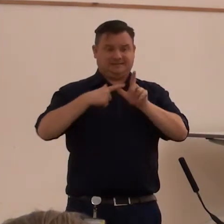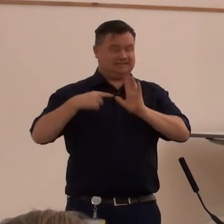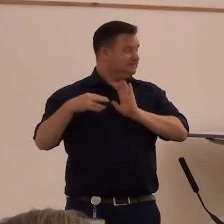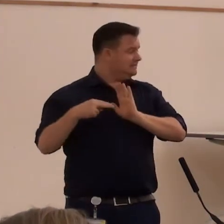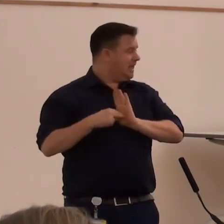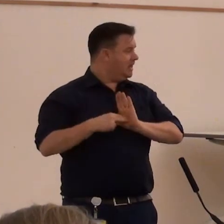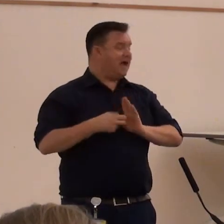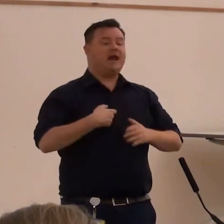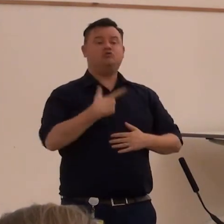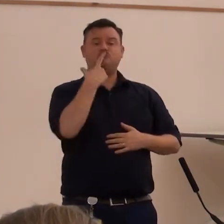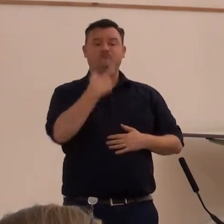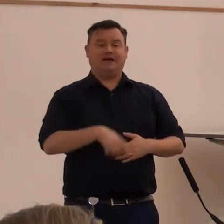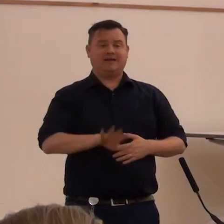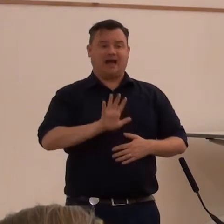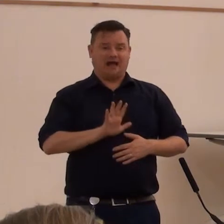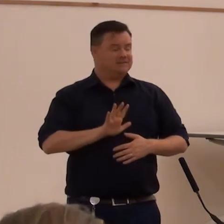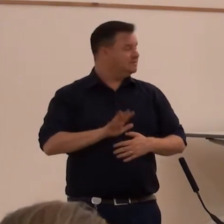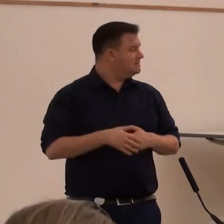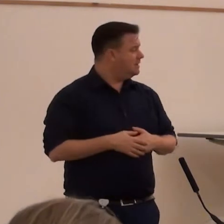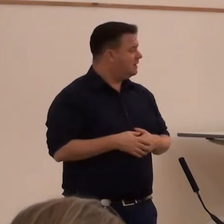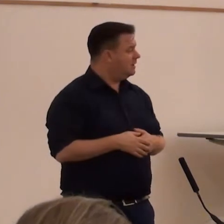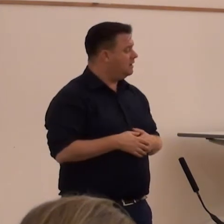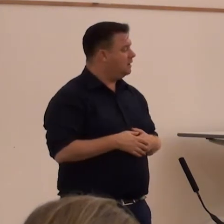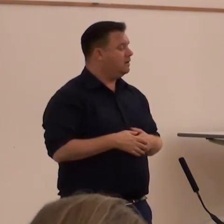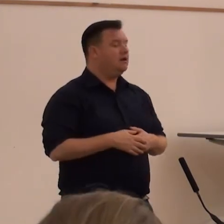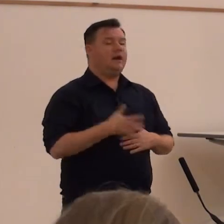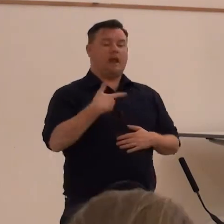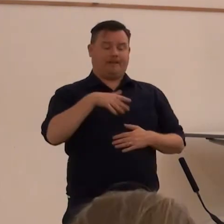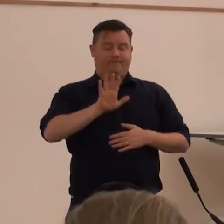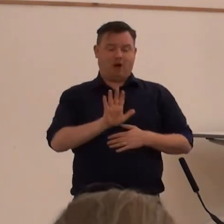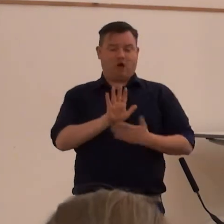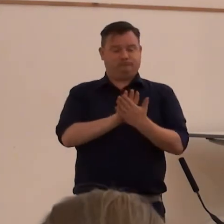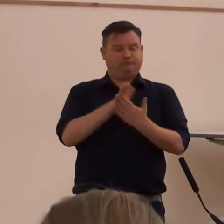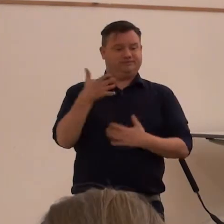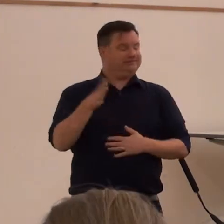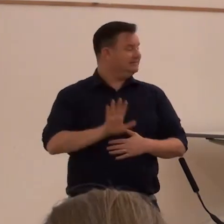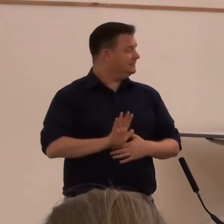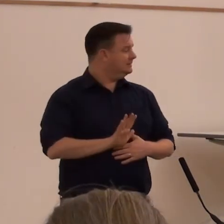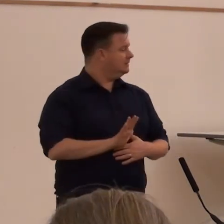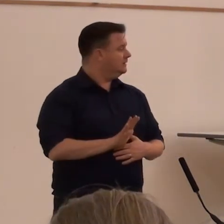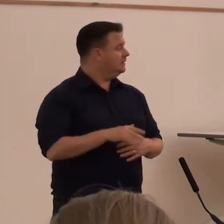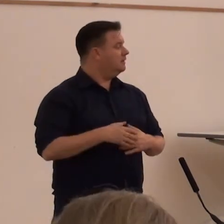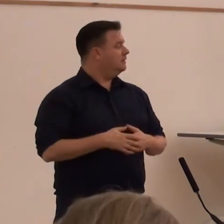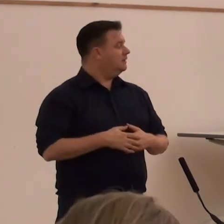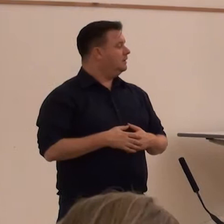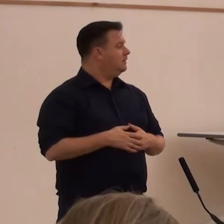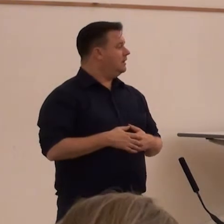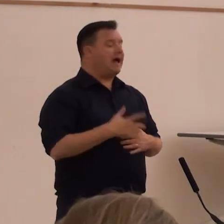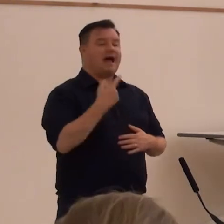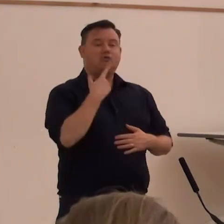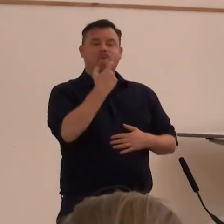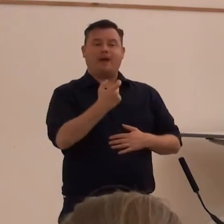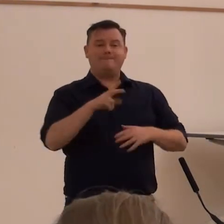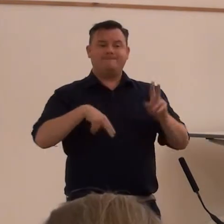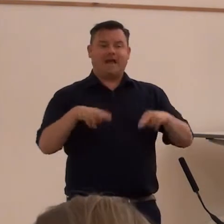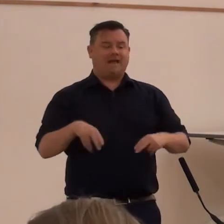hand, it's a red hand. And it's like a palm print of that hand. and a lot of splattered red paint.